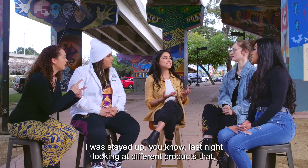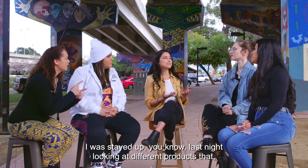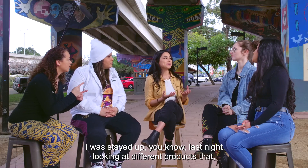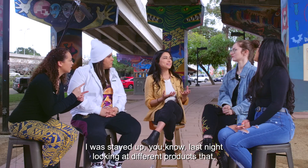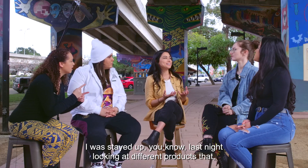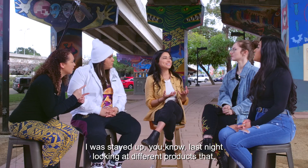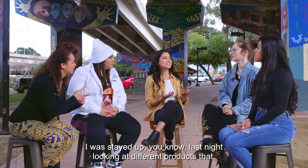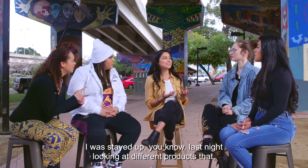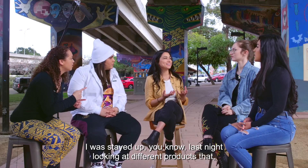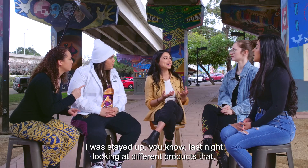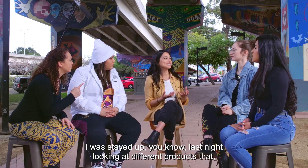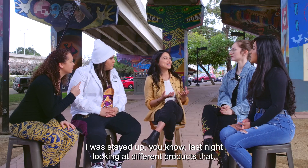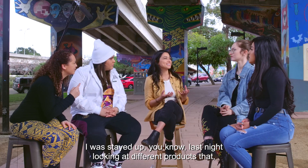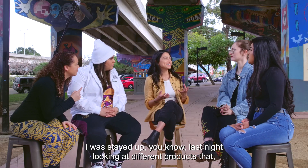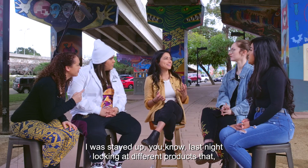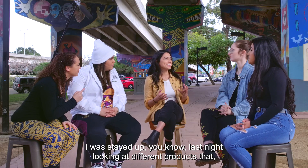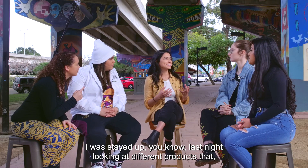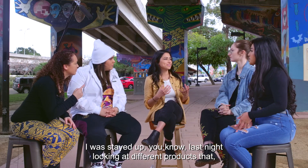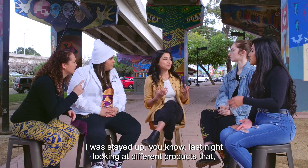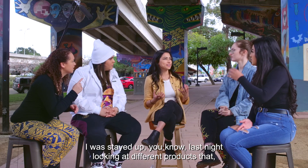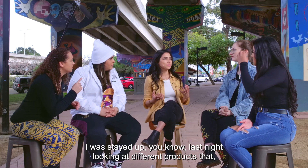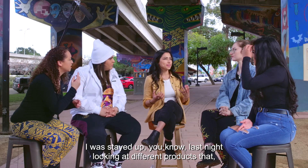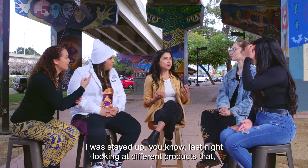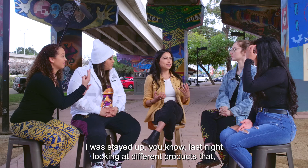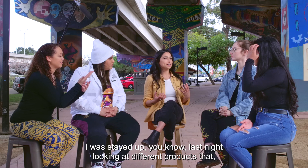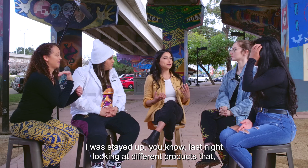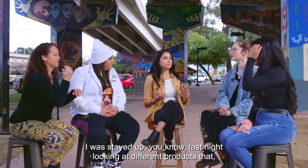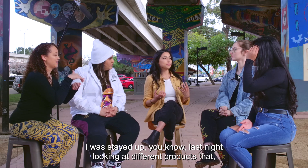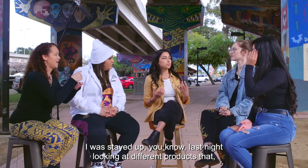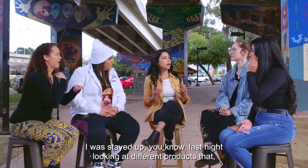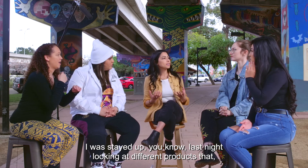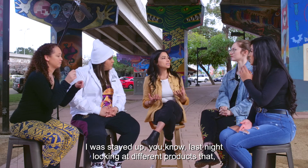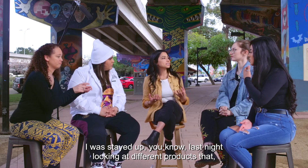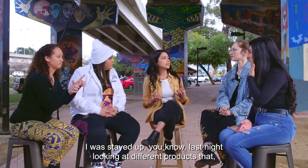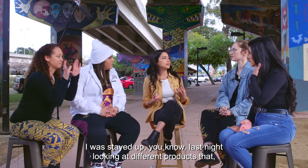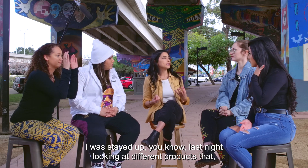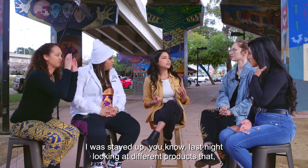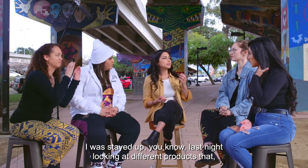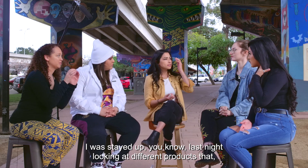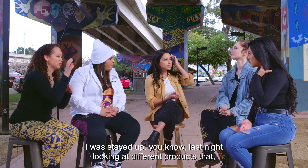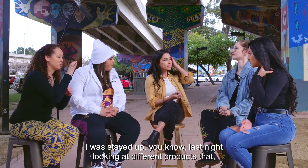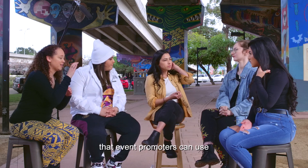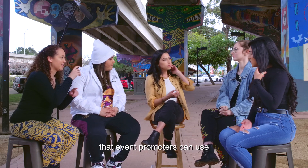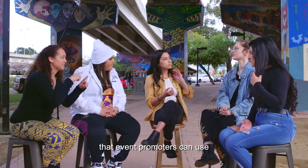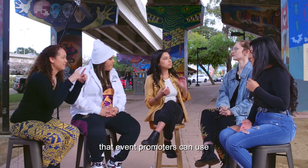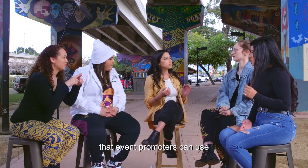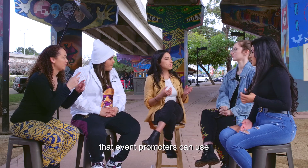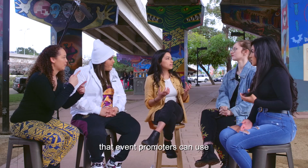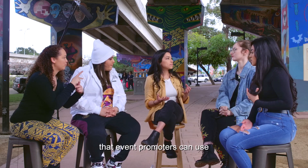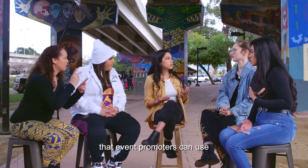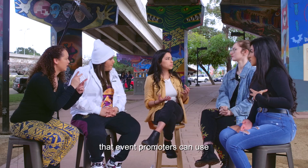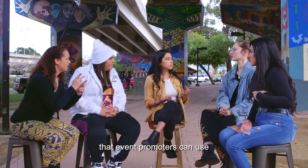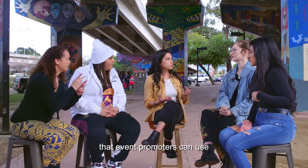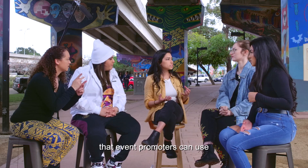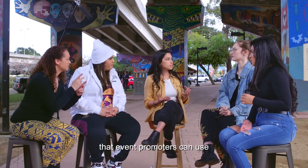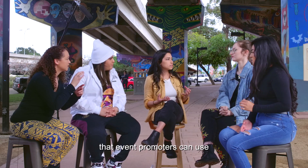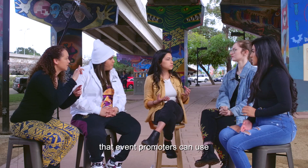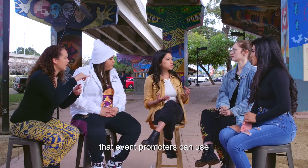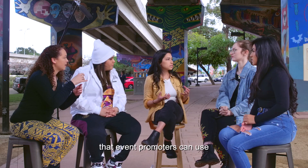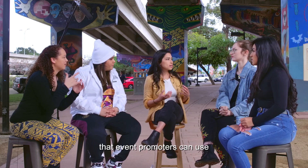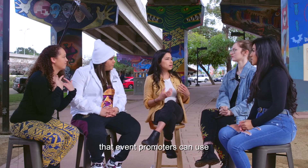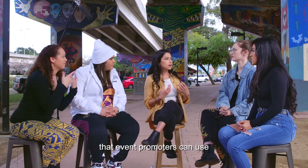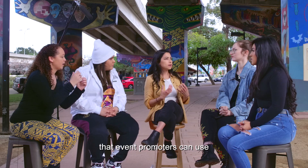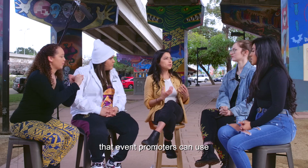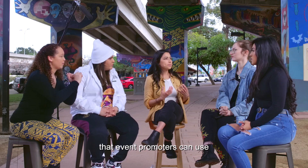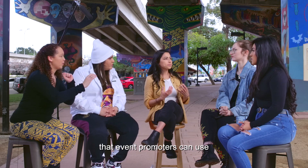I was stayed up, all last night looking at different products that event promoters can